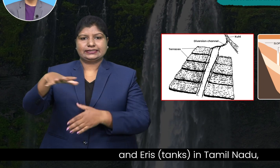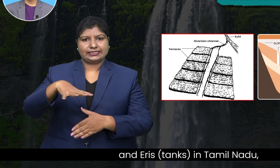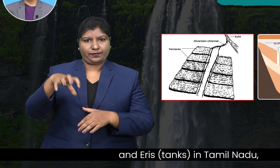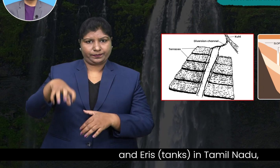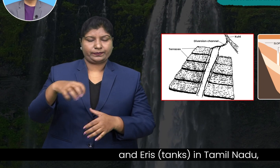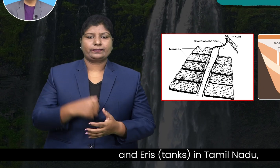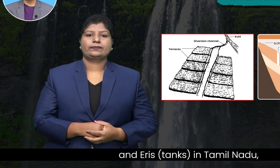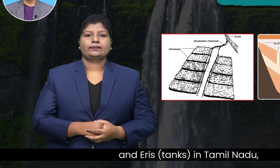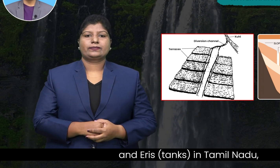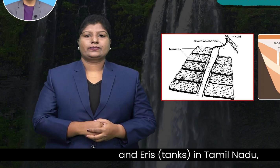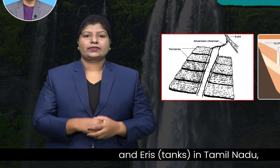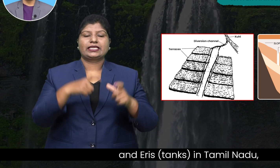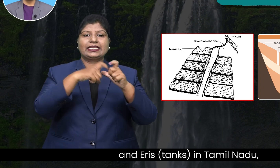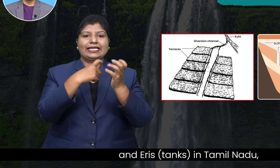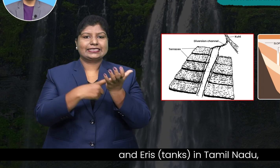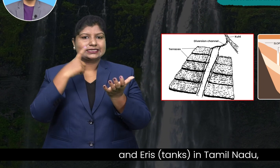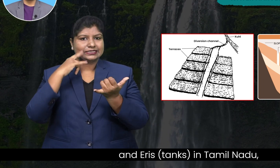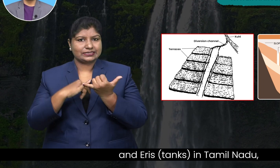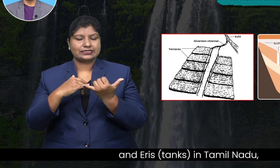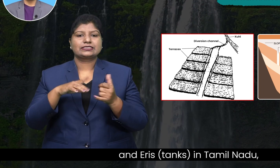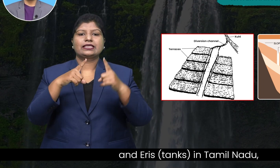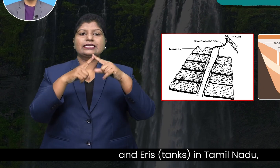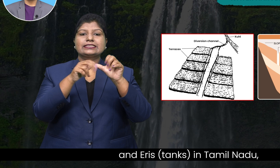and Aris tanks in Tamil Nadu.